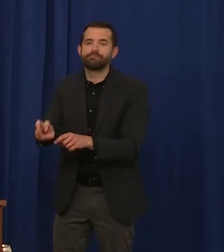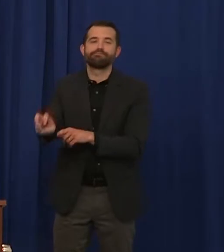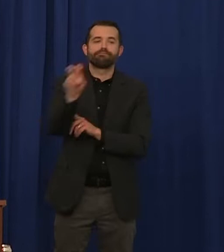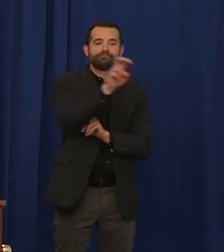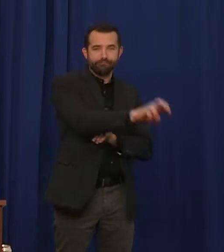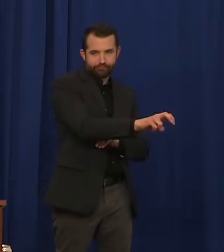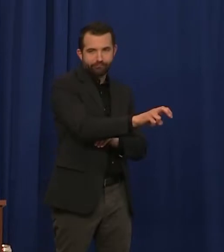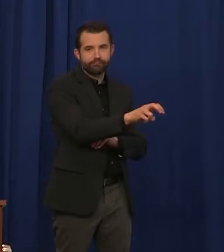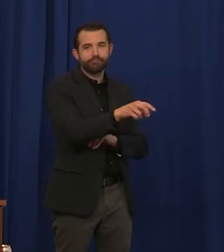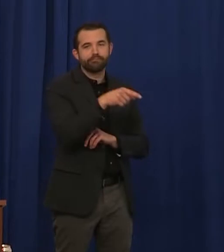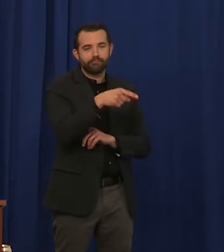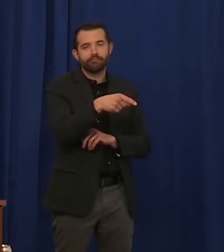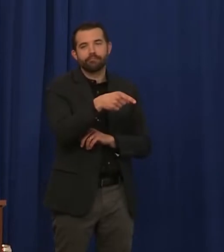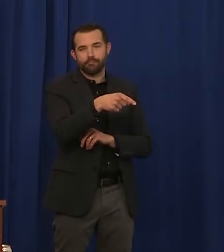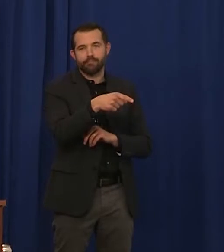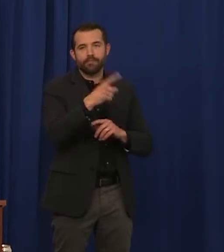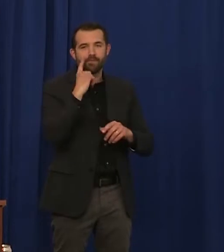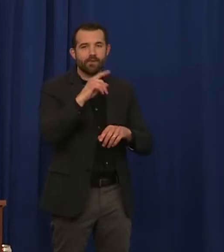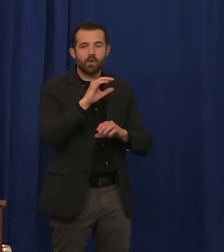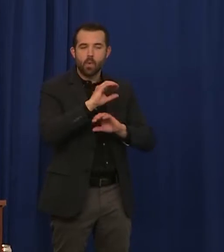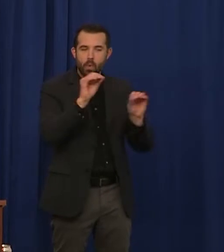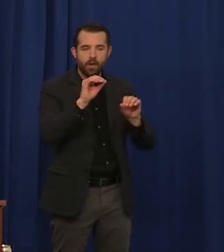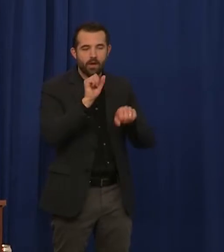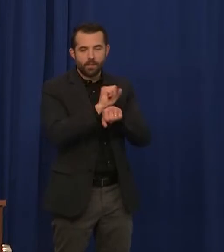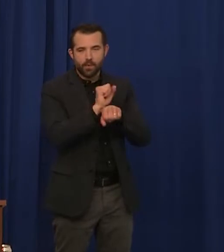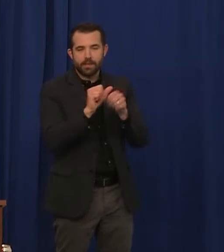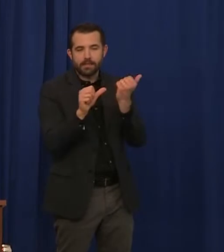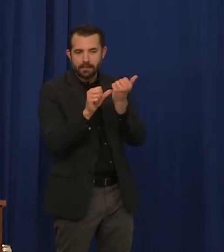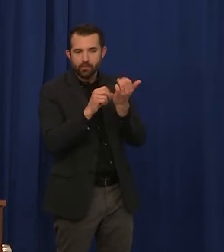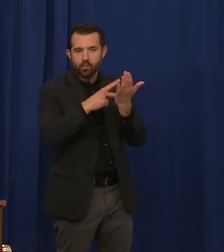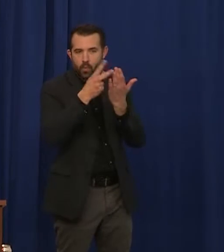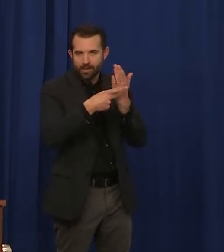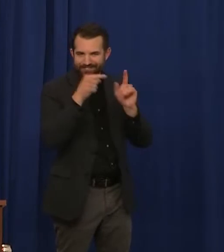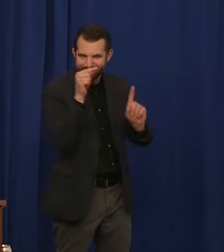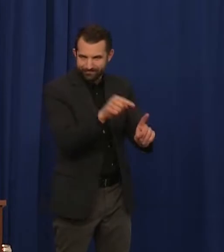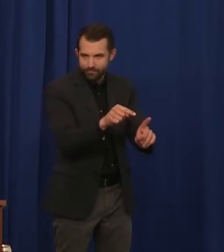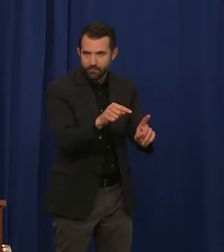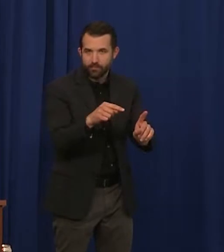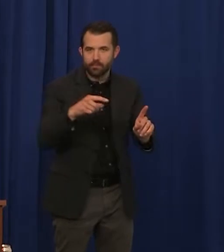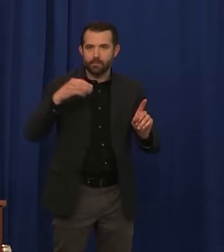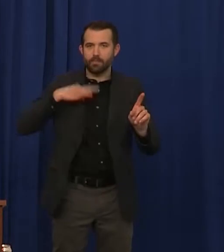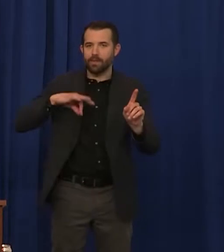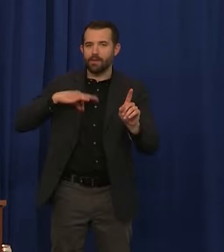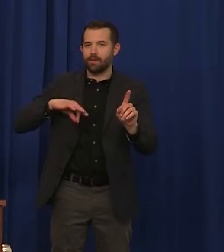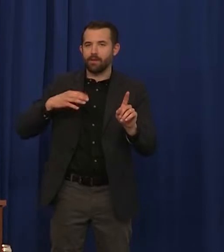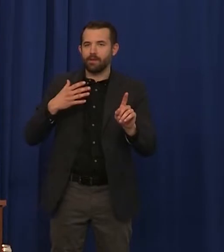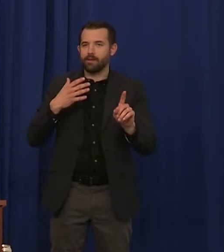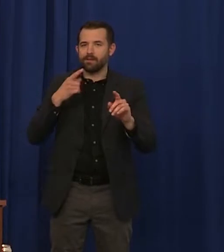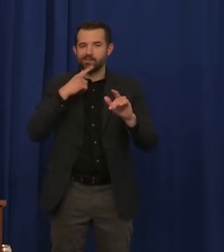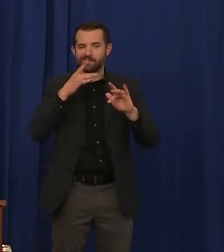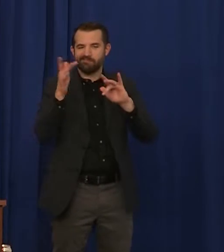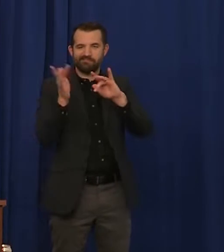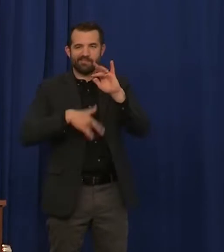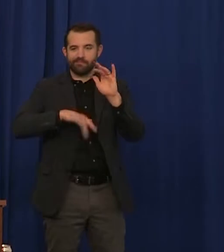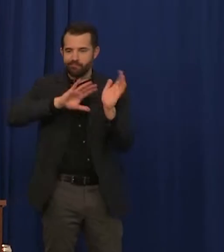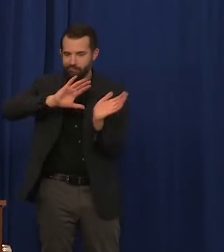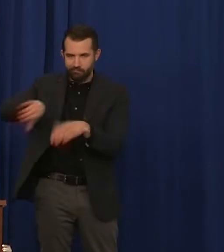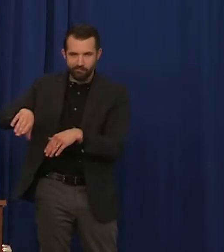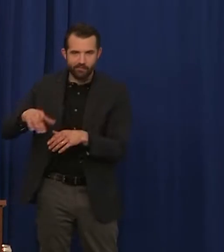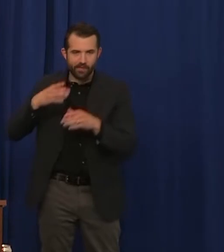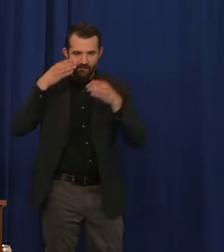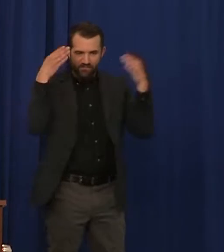the pandemic unemployment assistance program. We are going to skip that step.